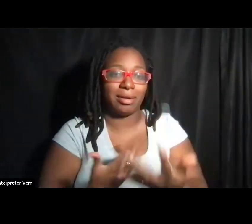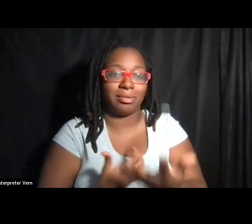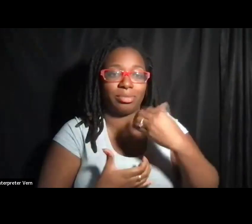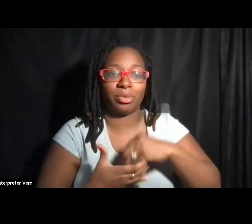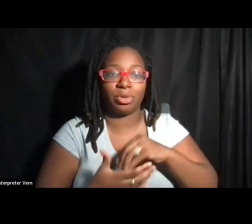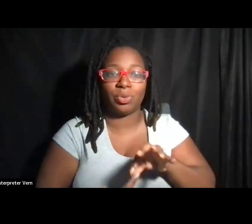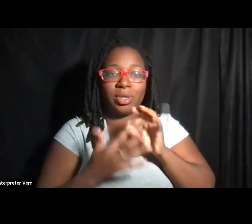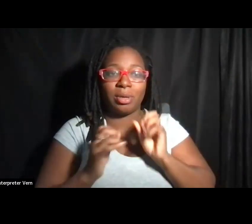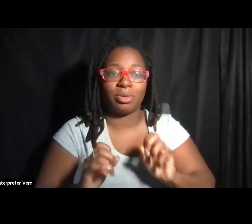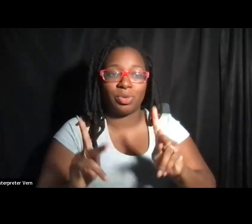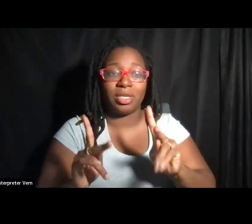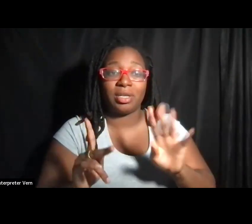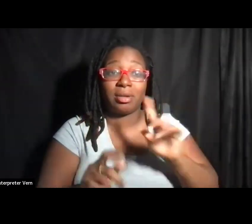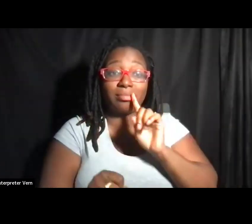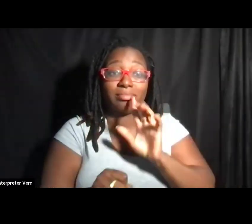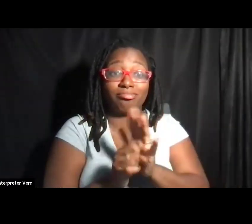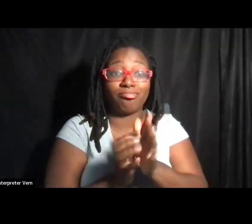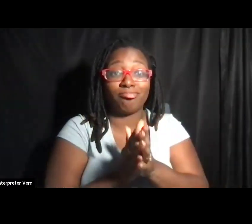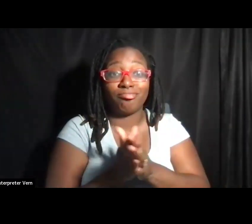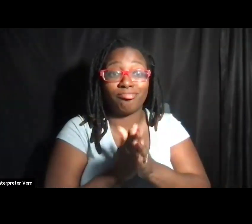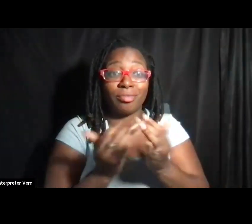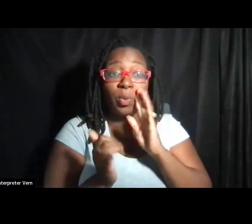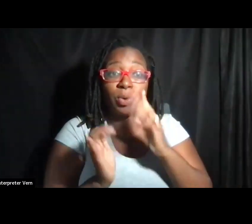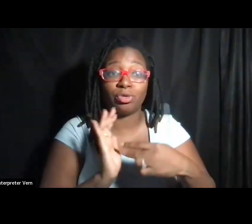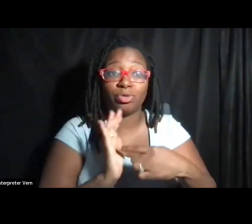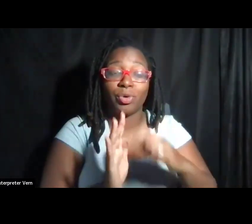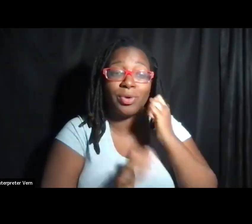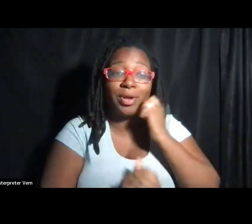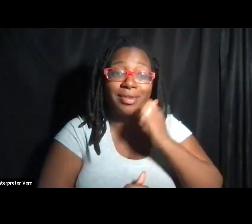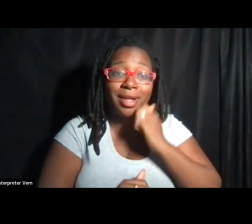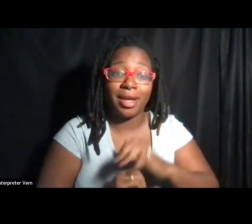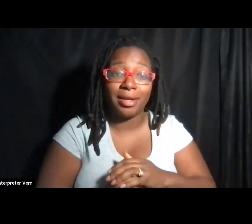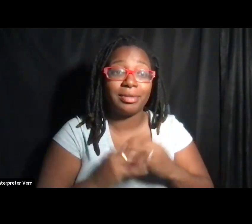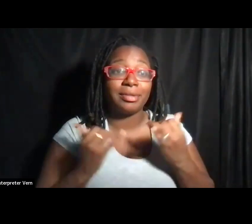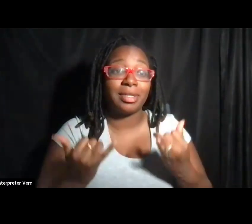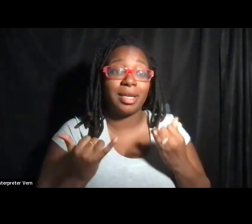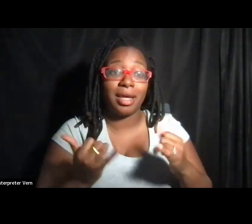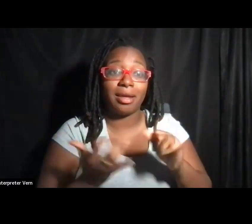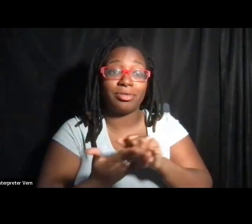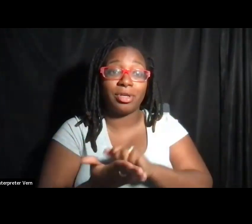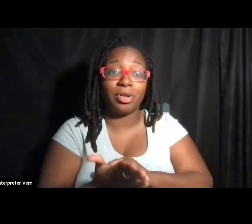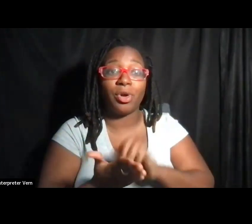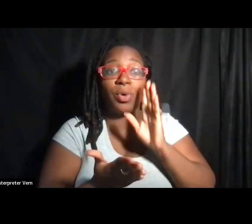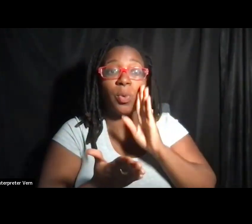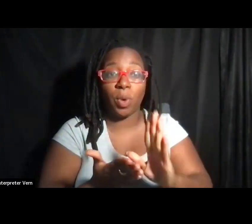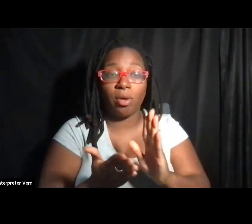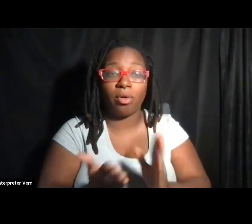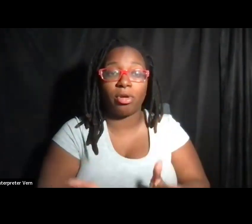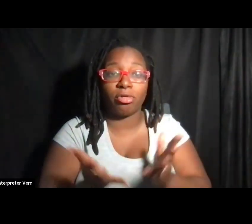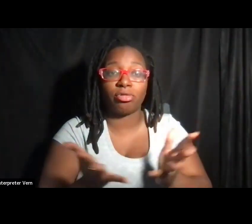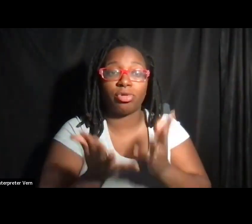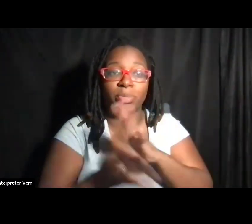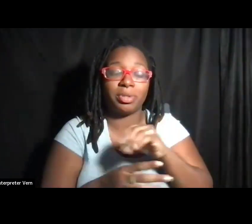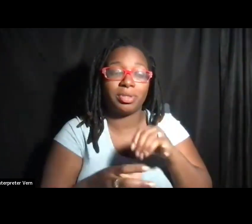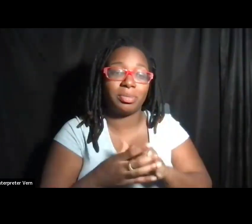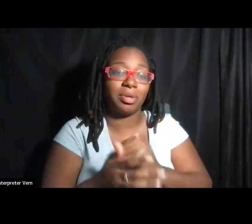you to participate by submitting any questions you may have by clicking on the Q&A button below your screen. Your input is very